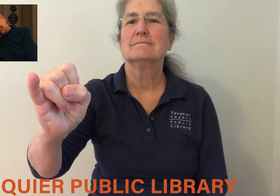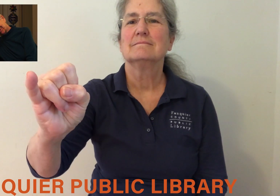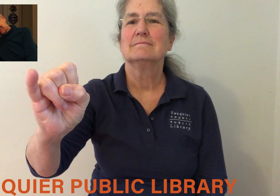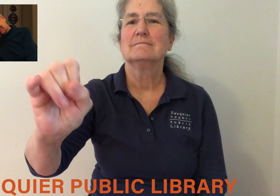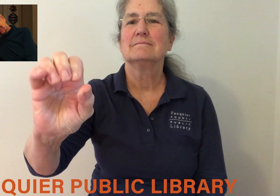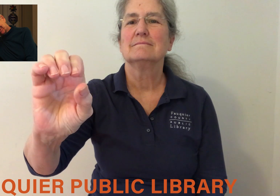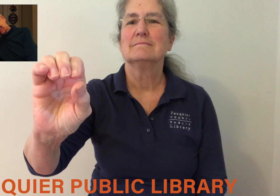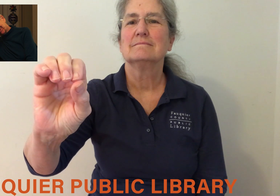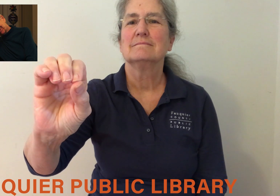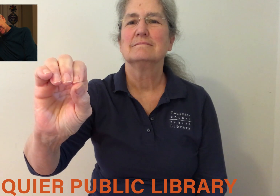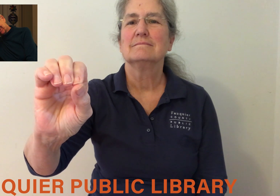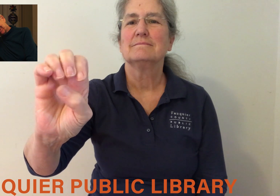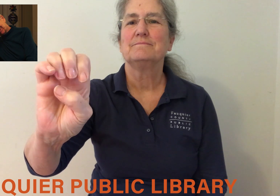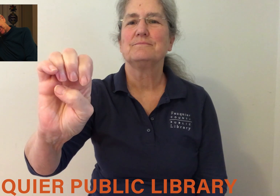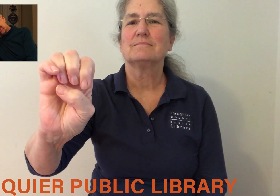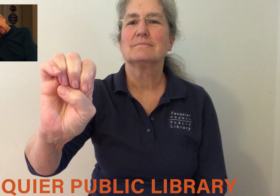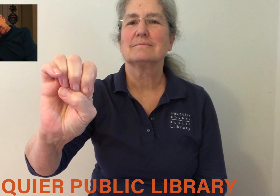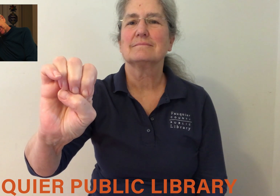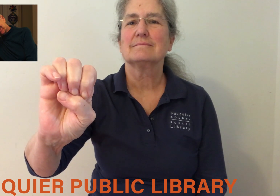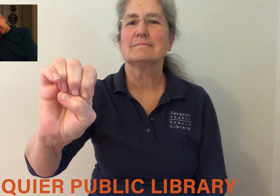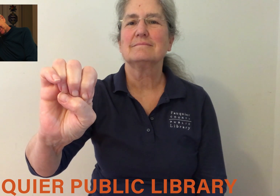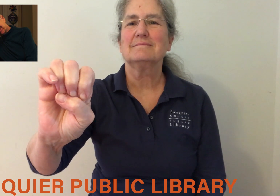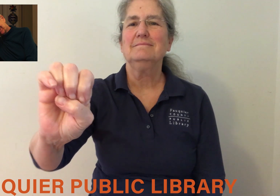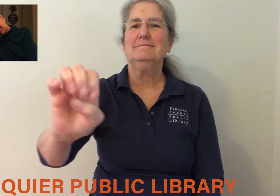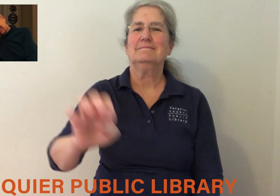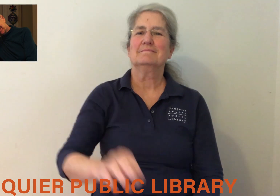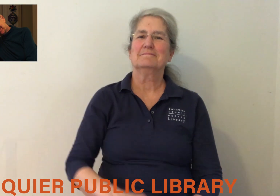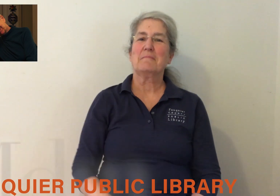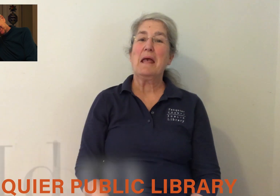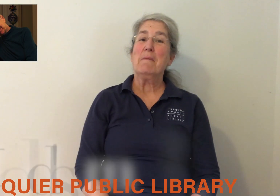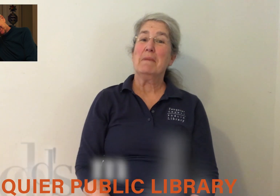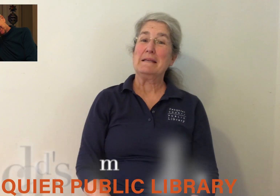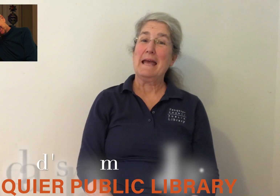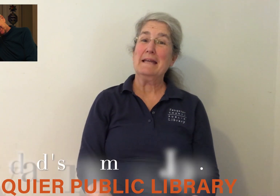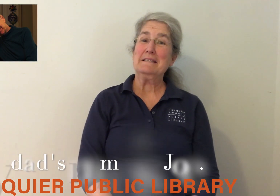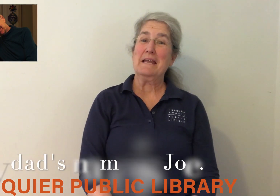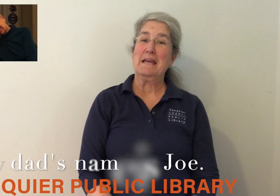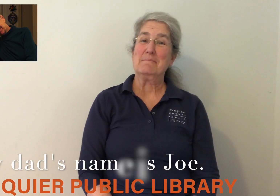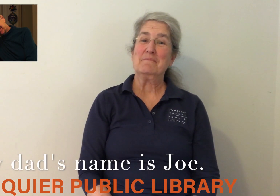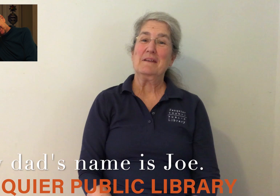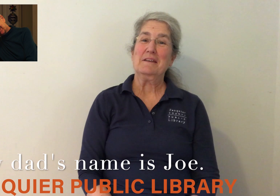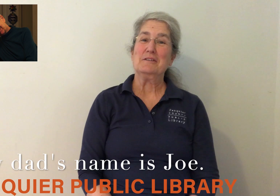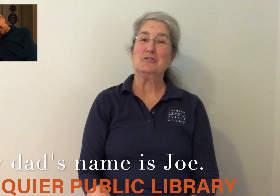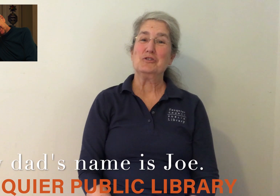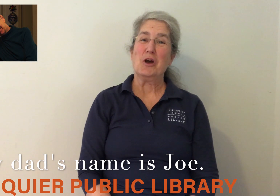My dad's name is Joe.